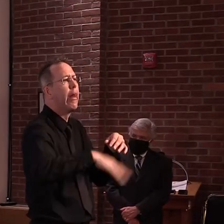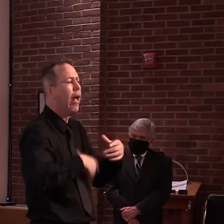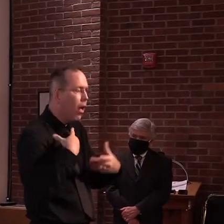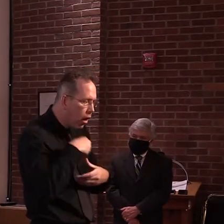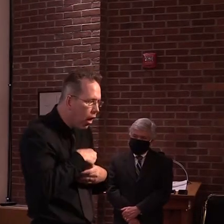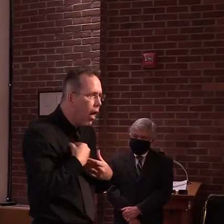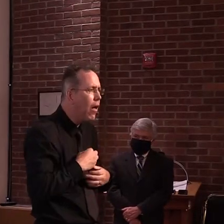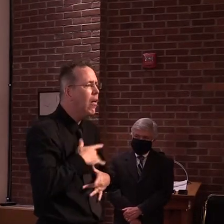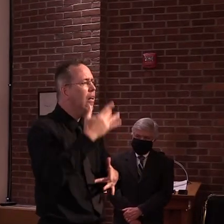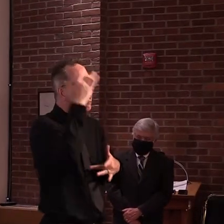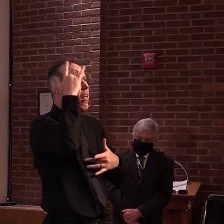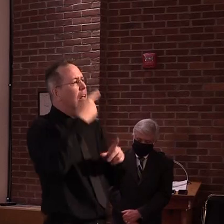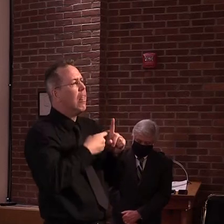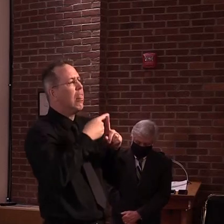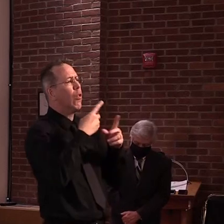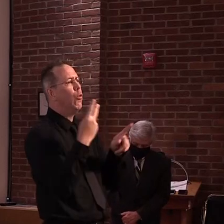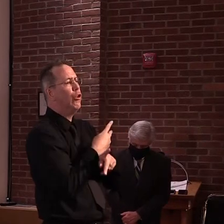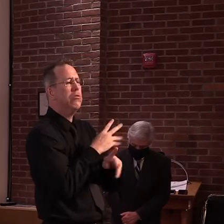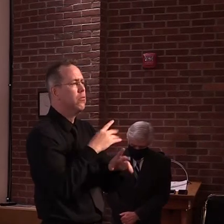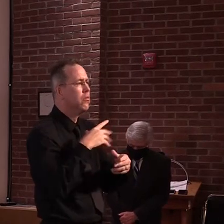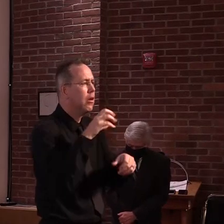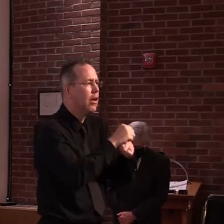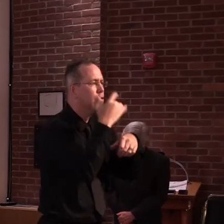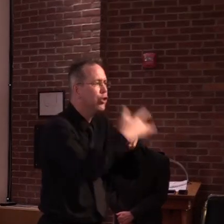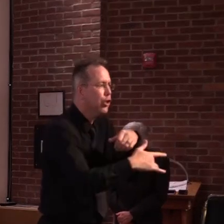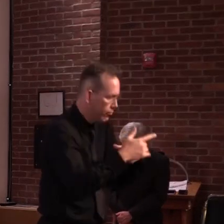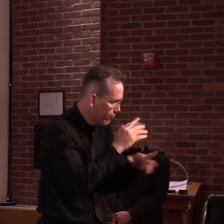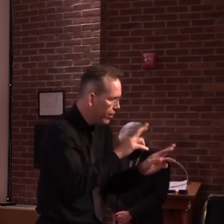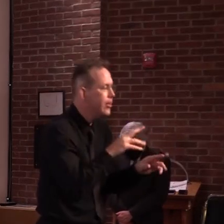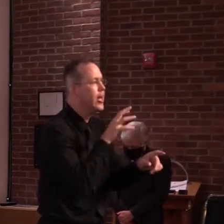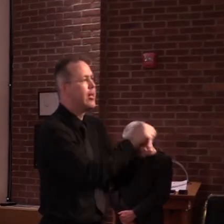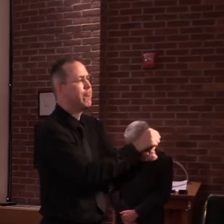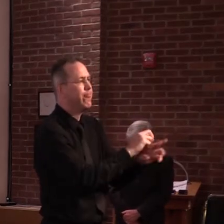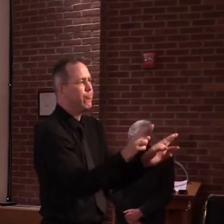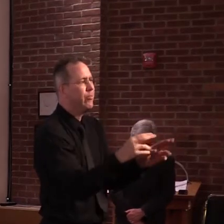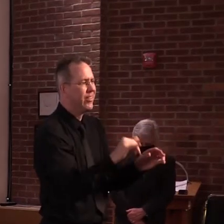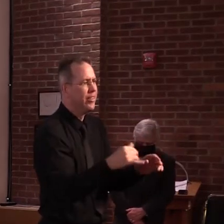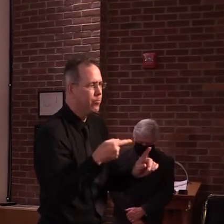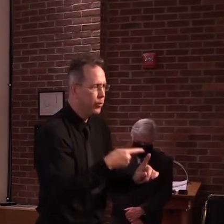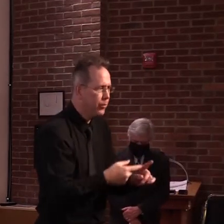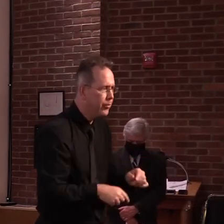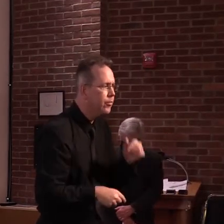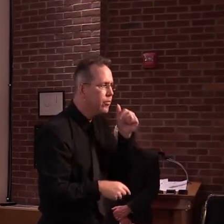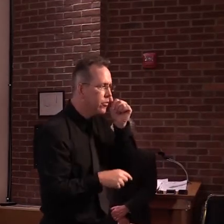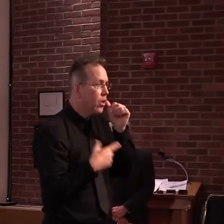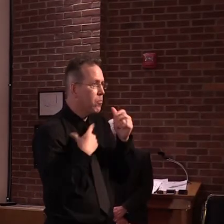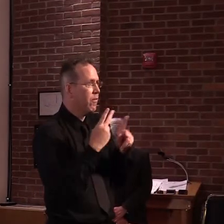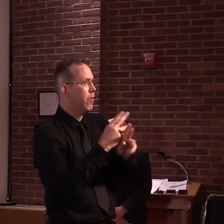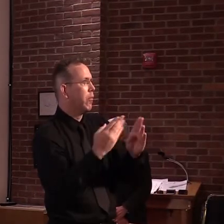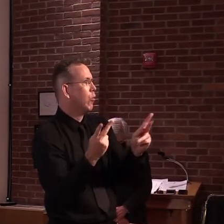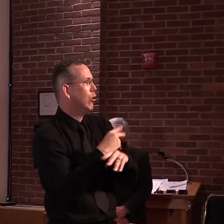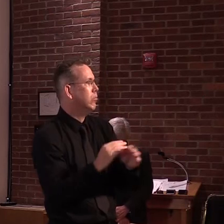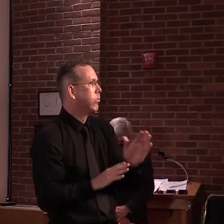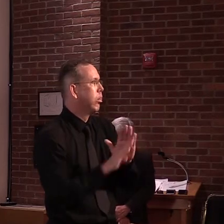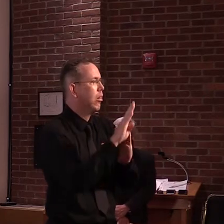strategies. So we are identifying a lot more of the population that isn't going to suffer as much with the